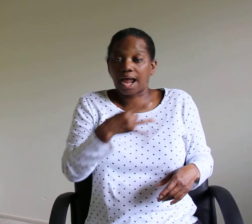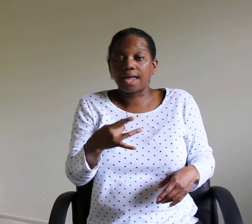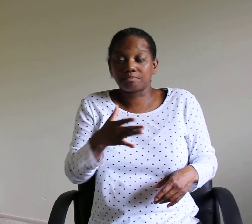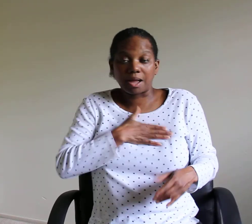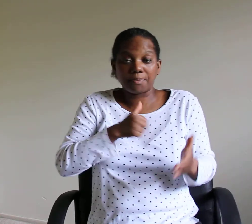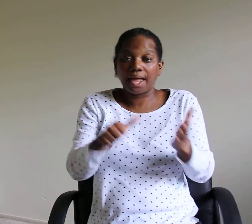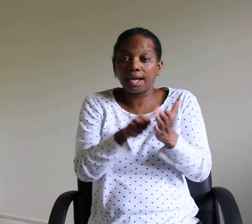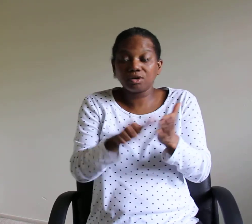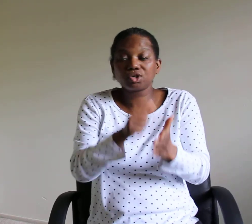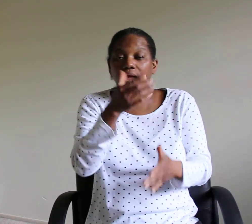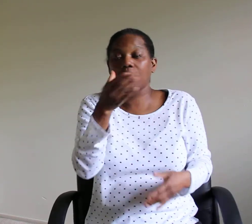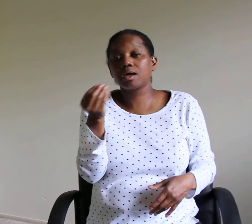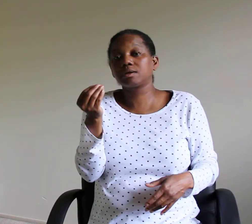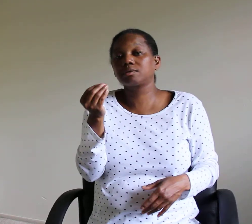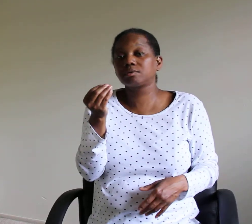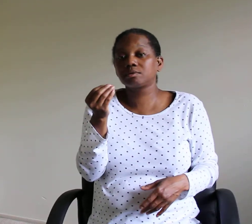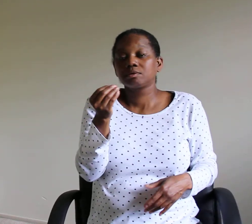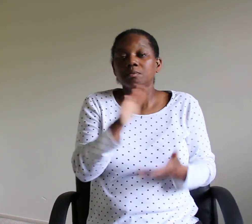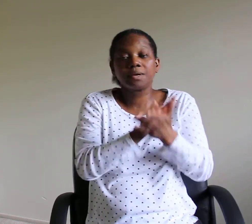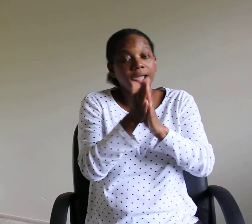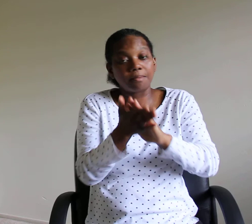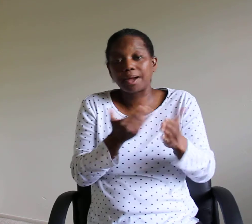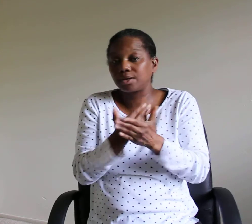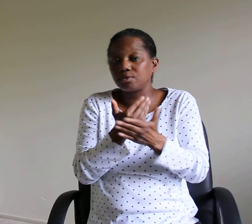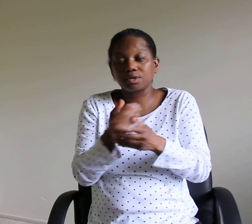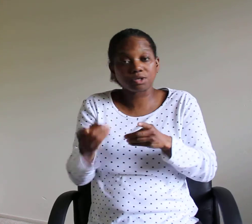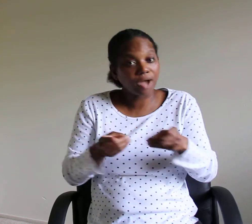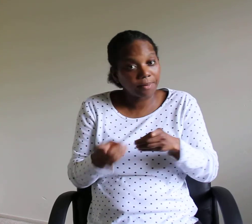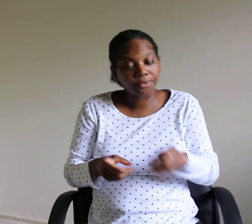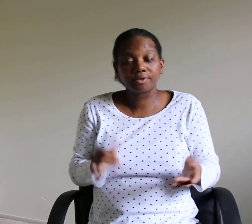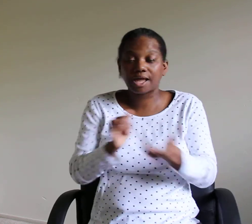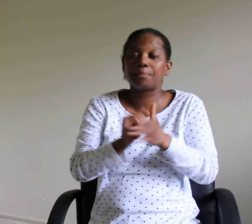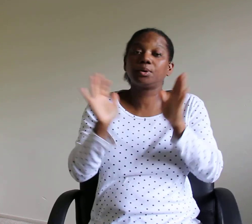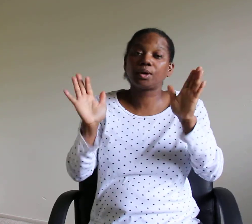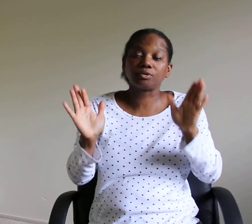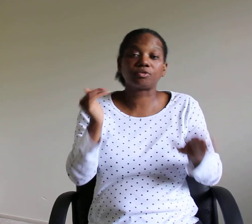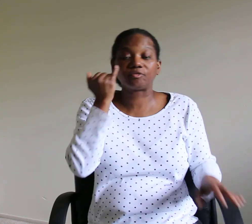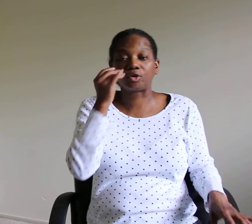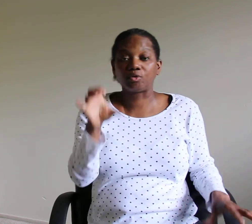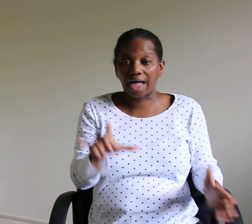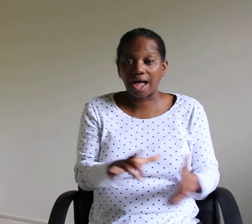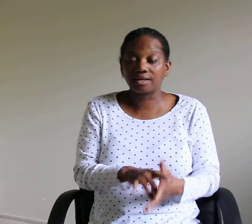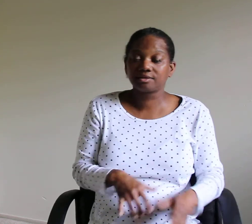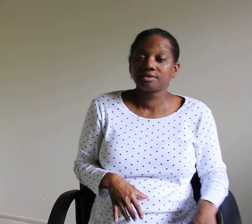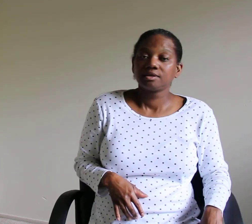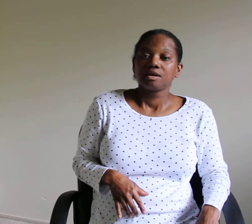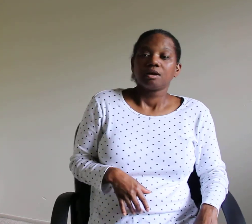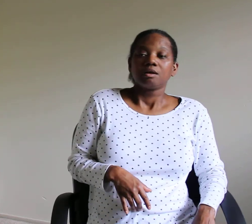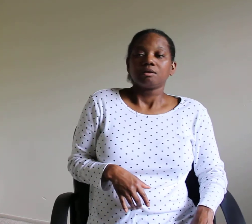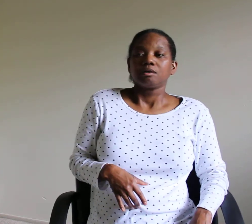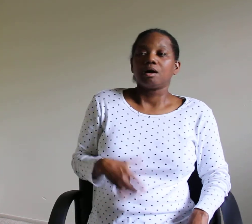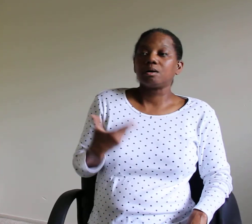like my page and become my new subscriber. That would be wonderful if you do that.